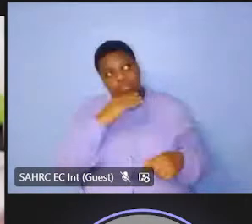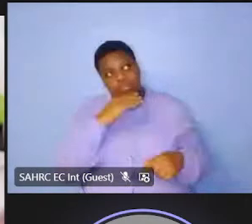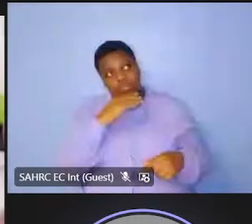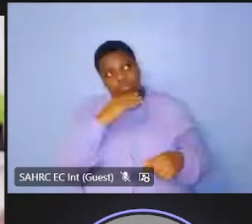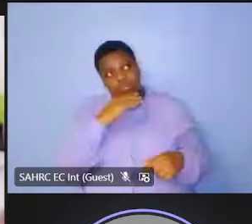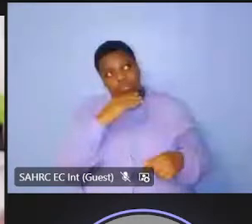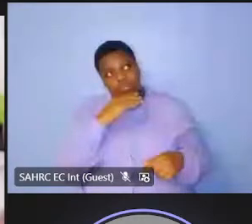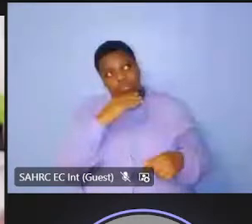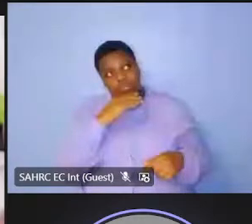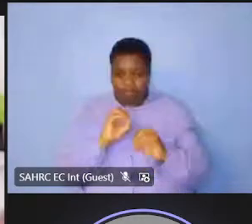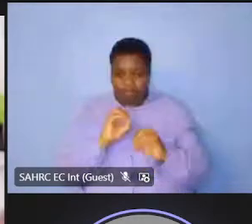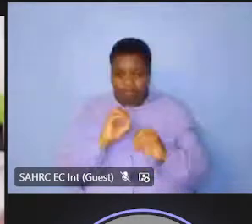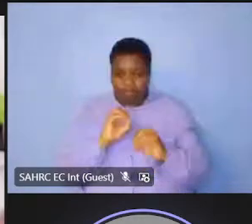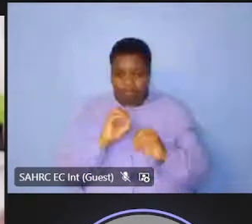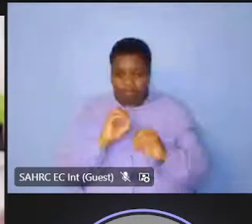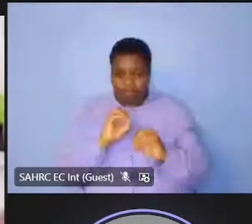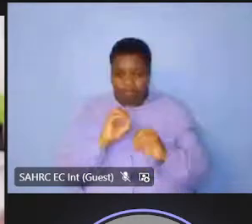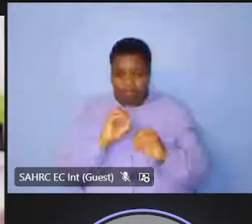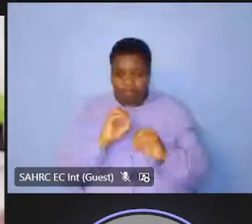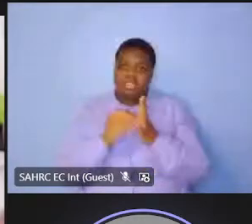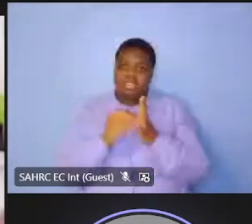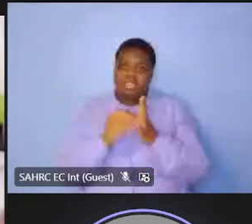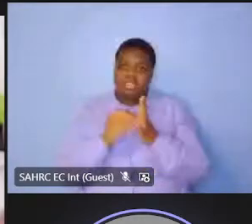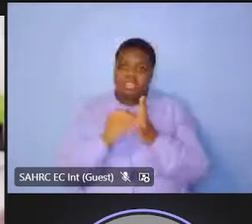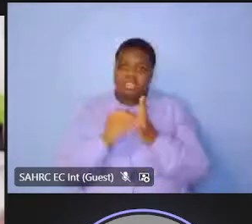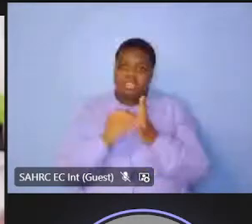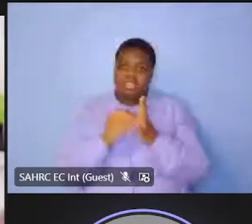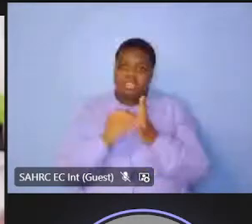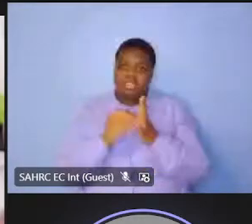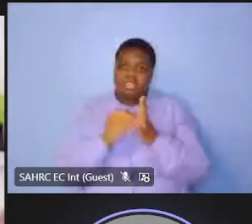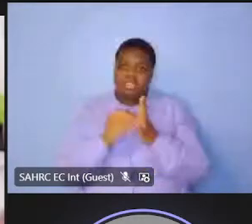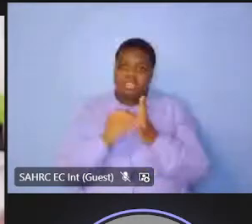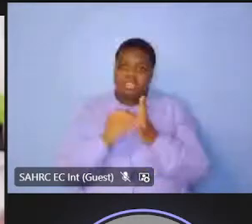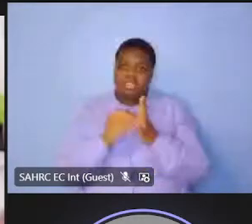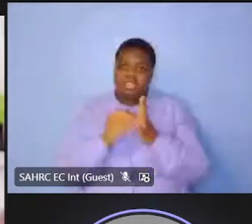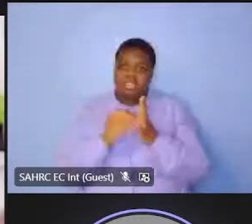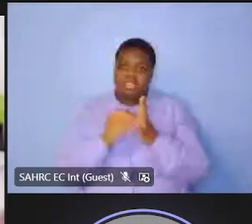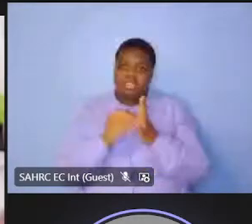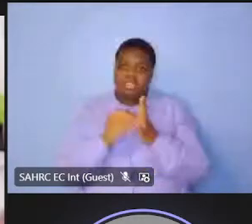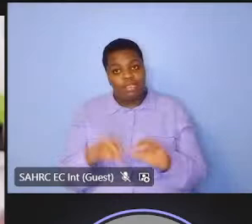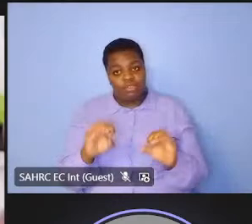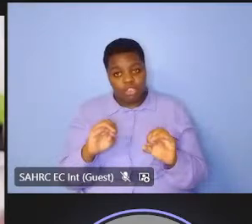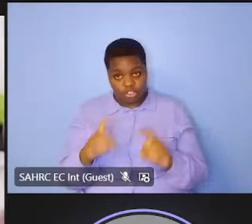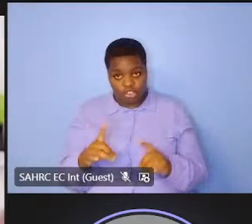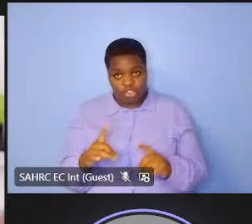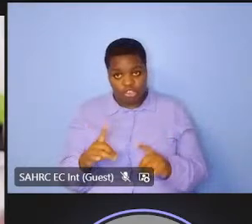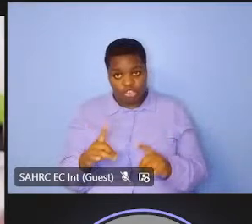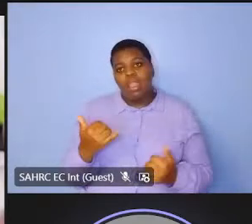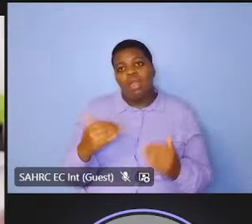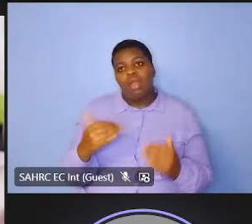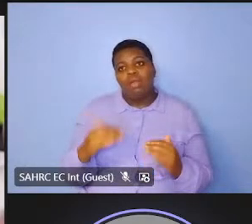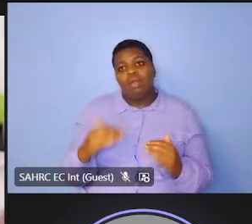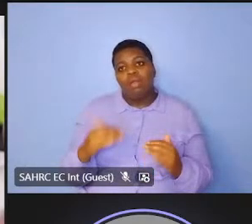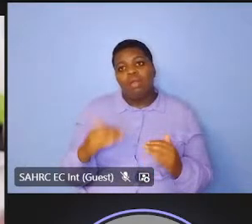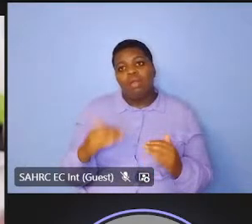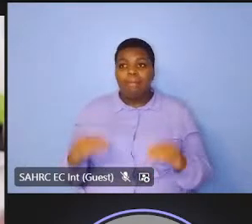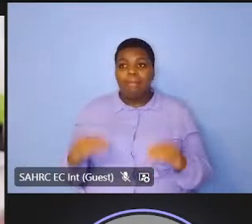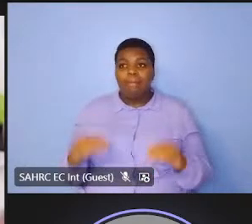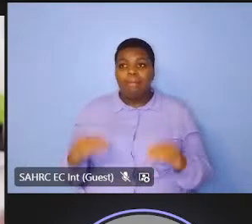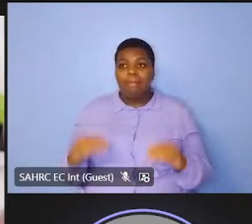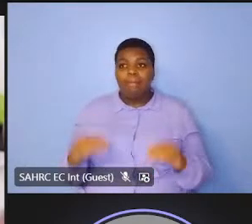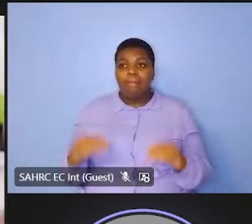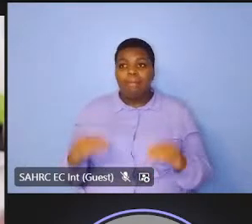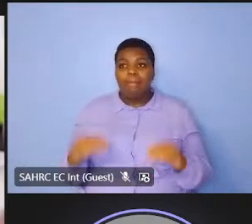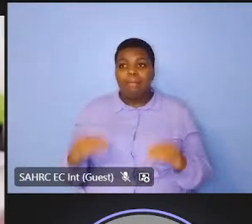gender diverse learners to fully enjoy their right to basic education. Given the high number of cases of discrimination